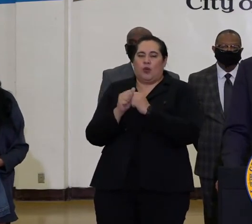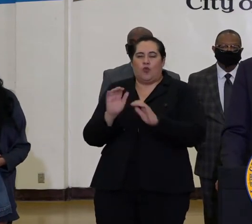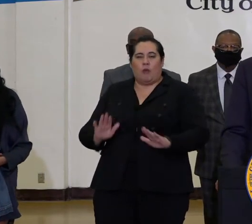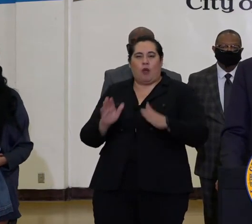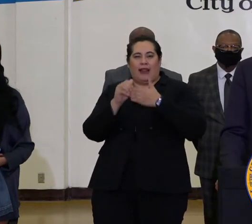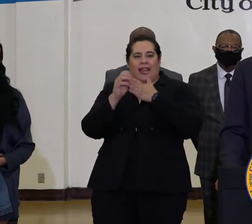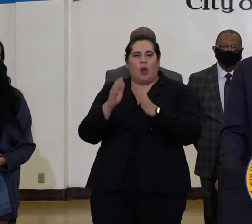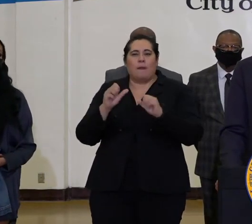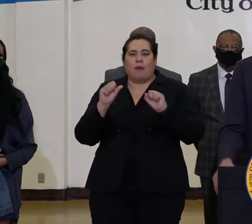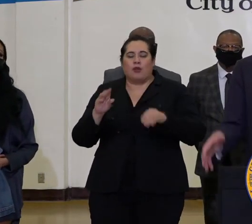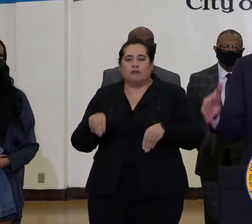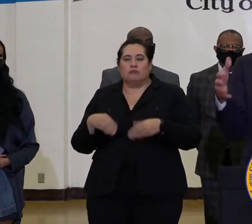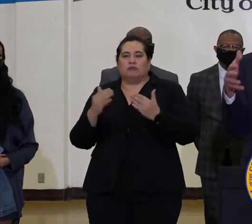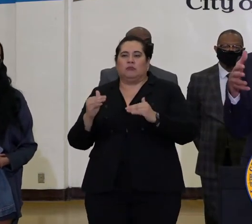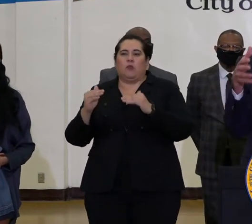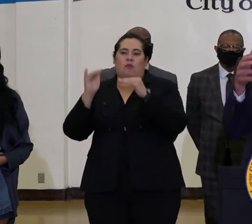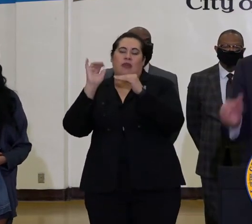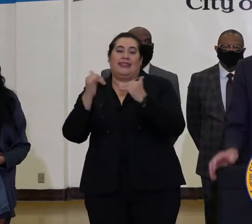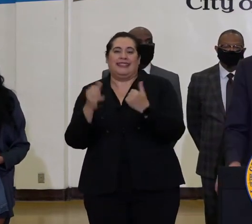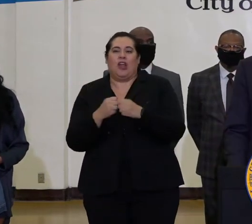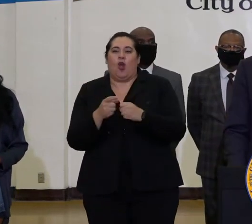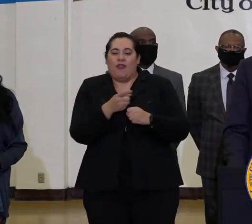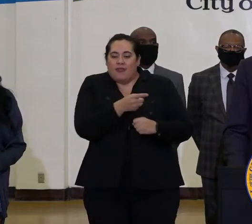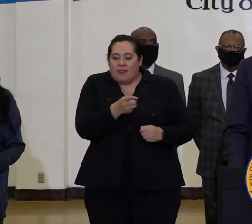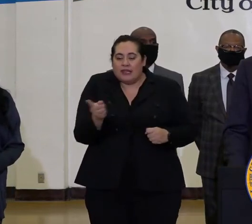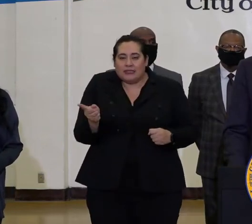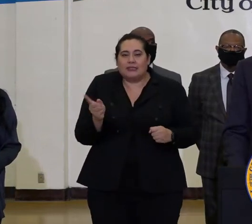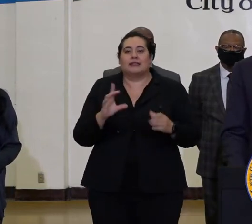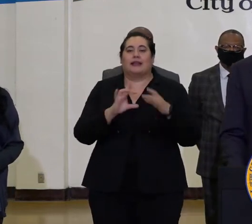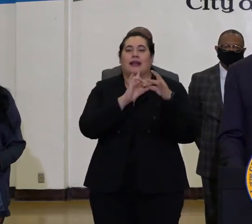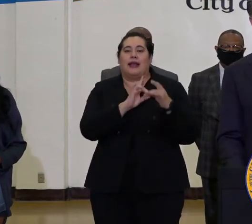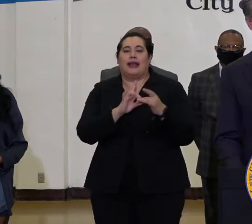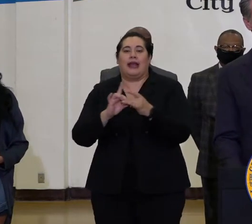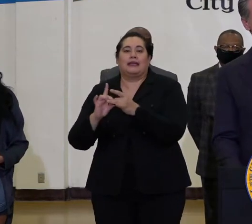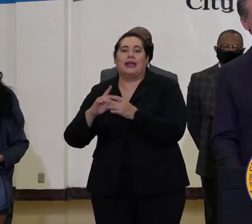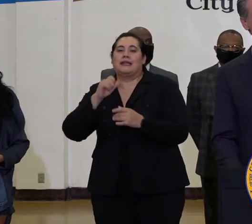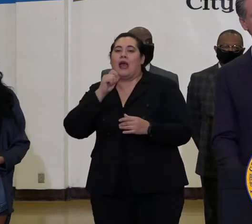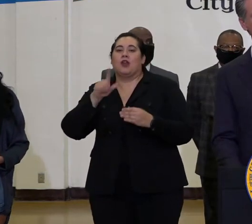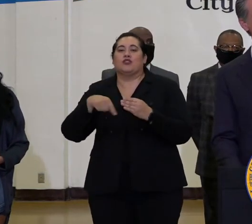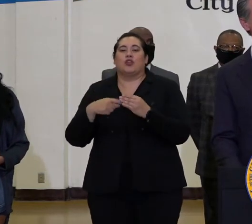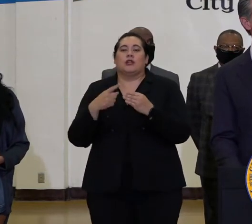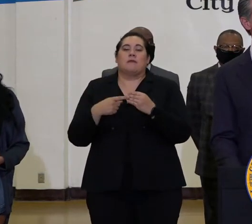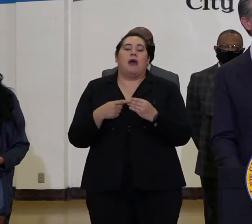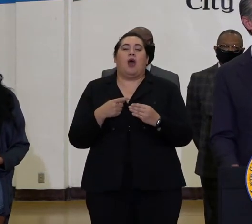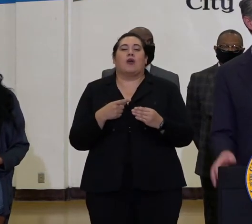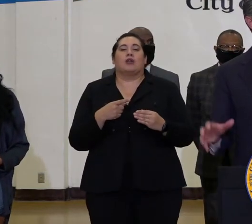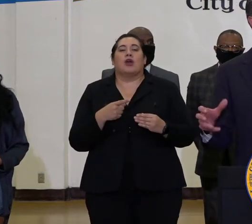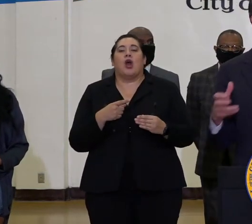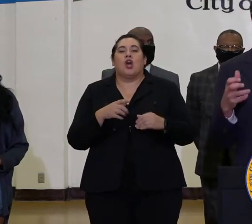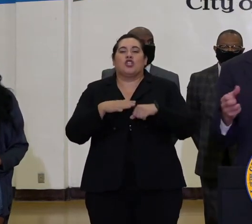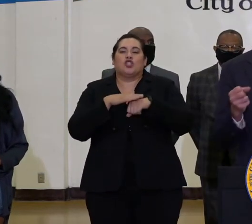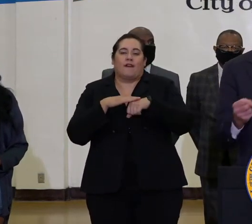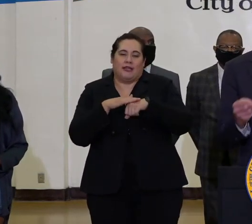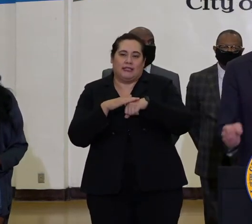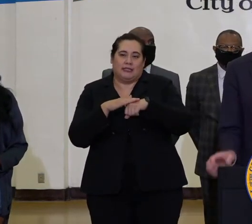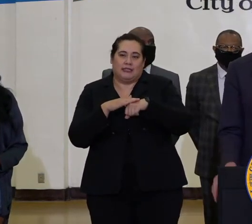advance that this year. These things are connected. It's not just about what's on the surface, it's what lies beneath the